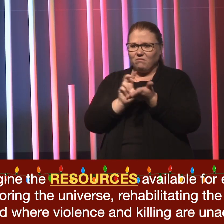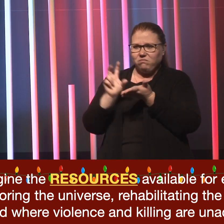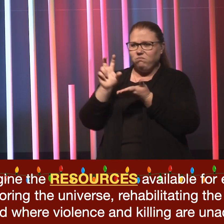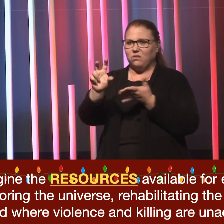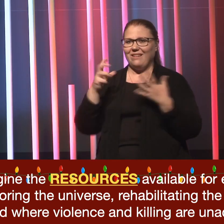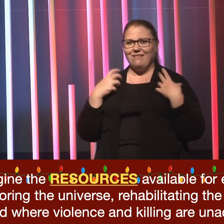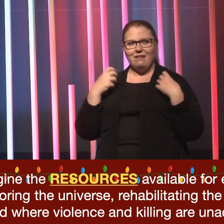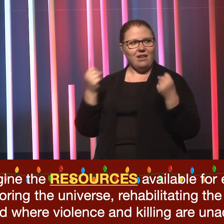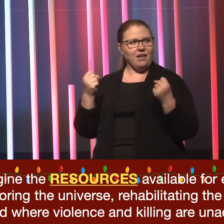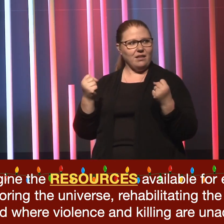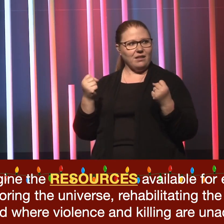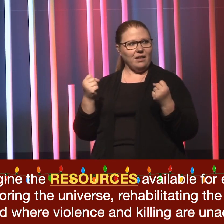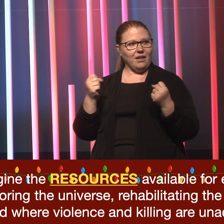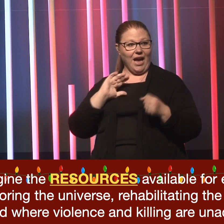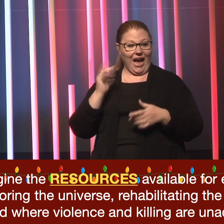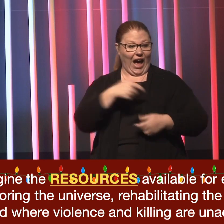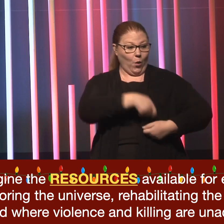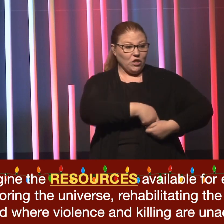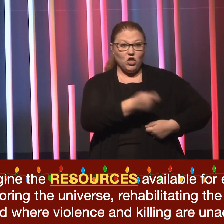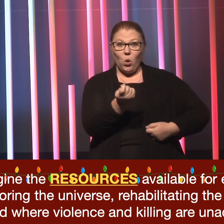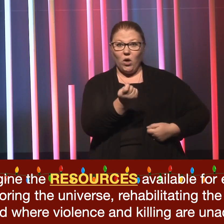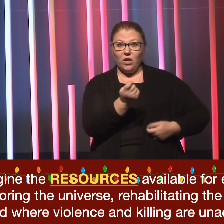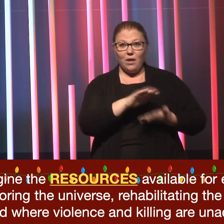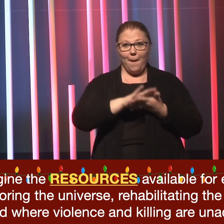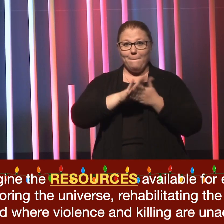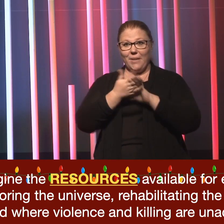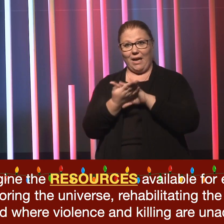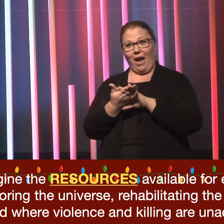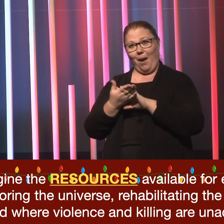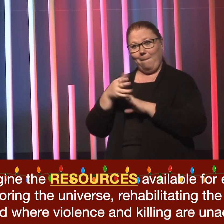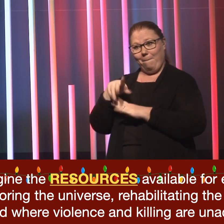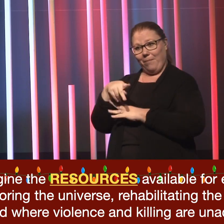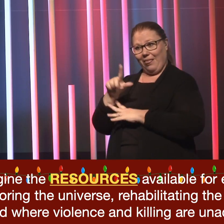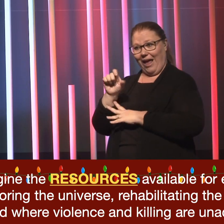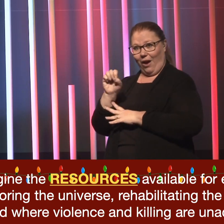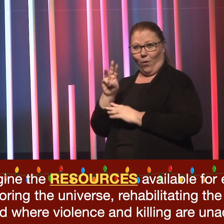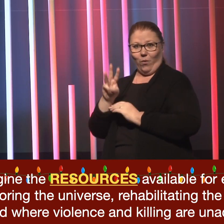will turn our swords into plowshares.